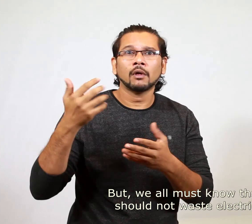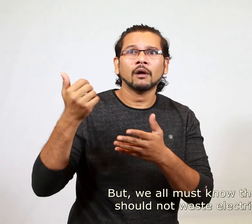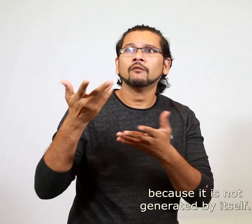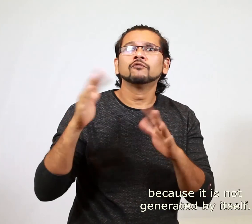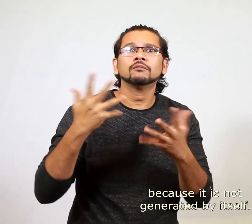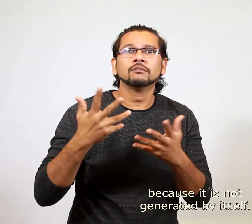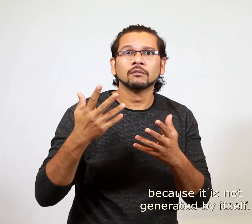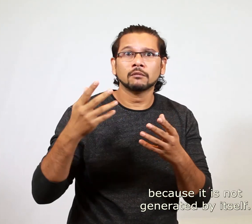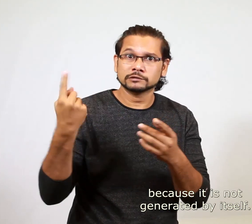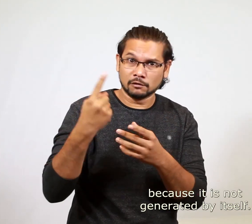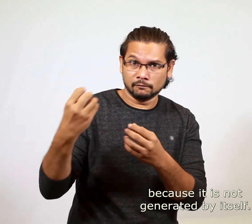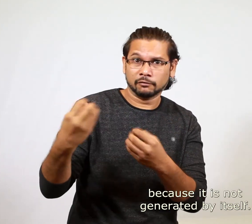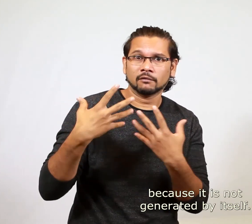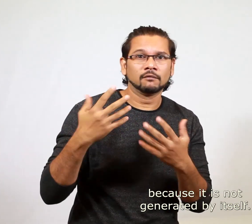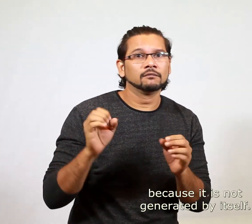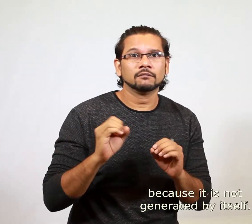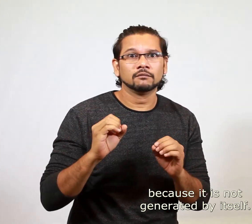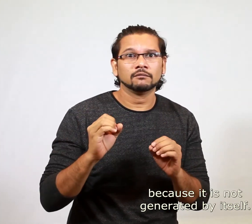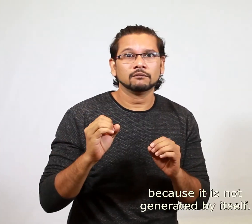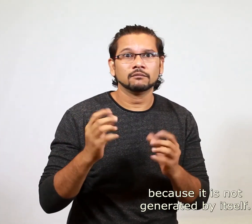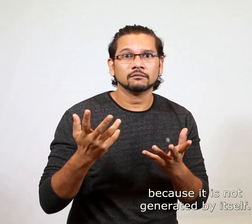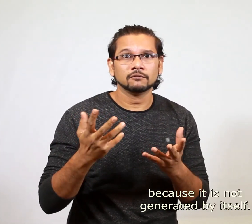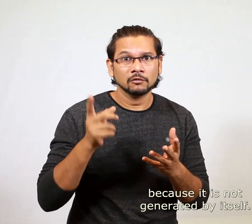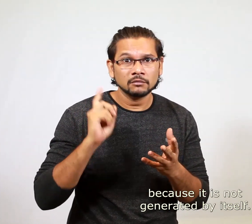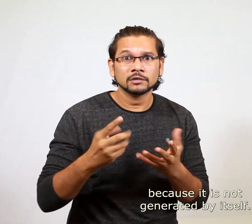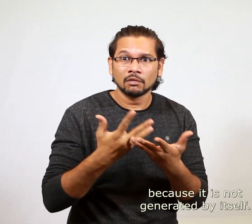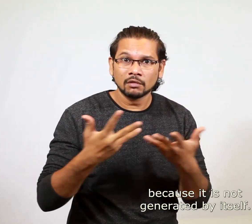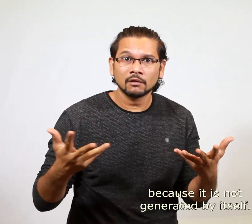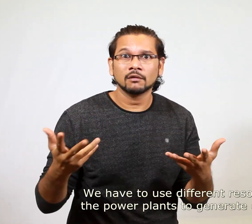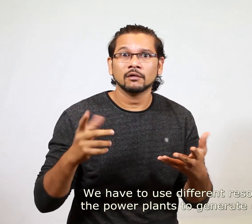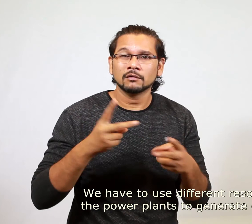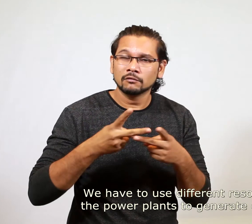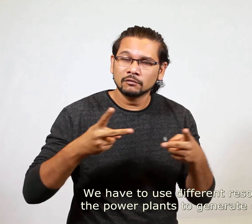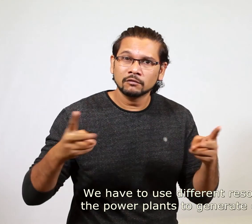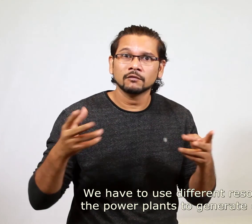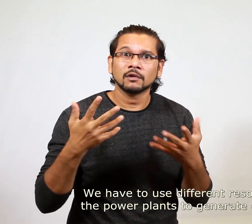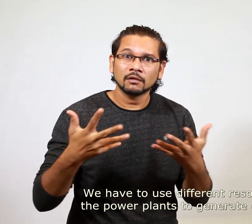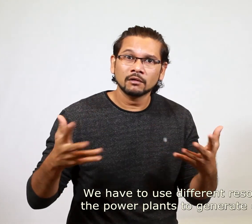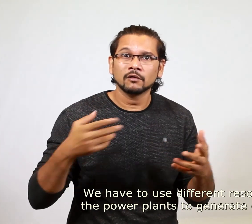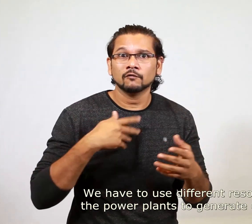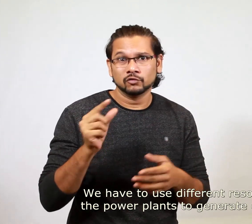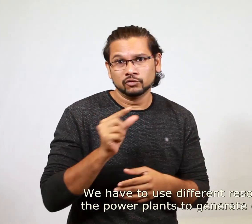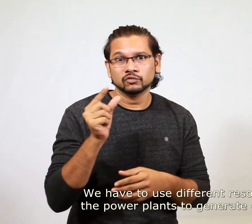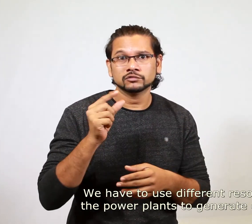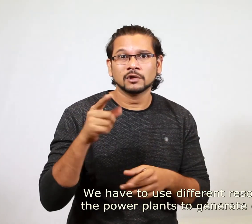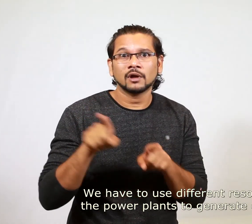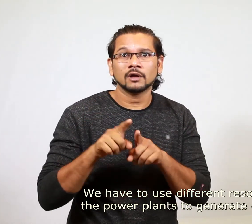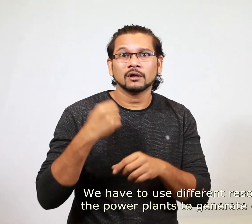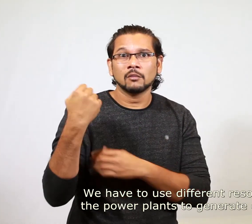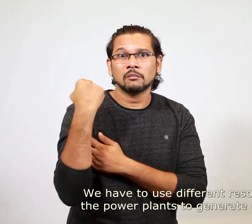because it is not generated by itself. We have to use different resources like the power